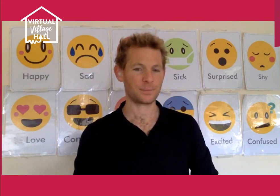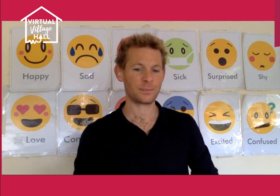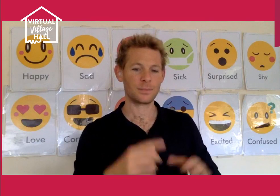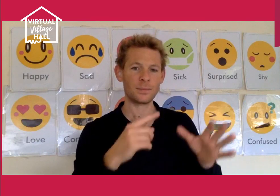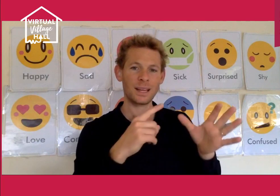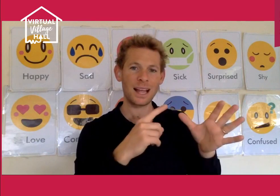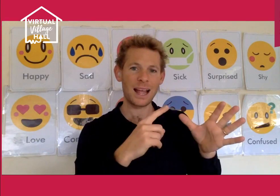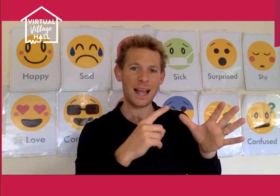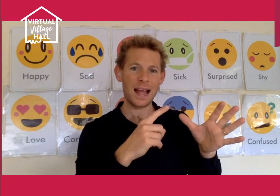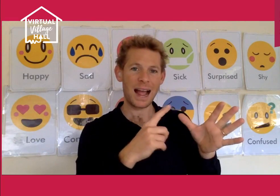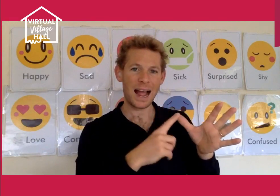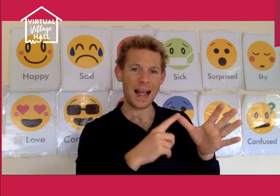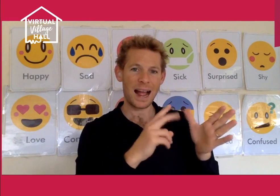notice.